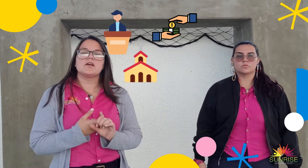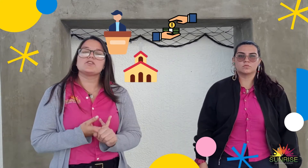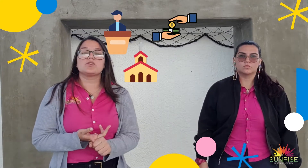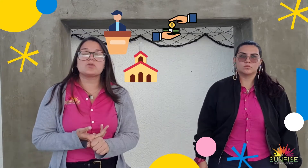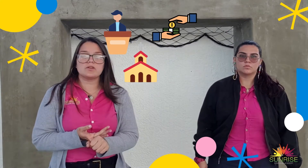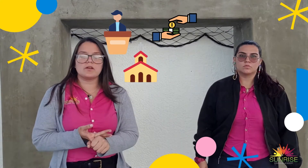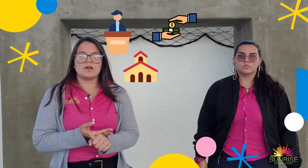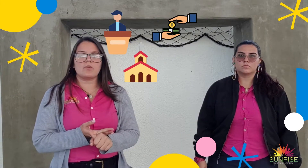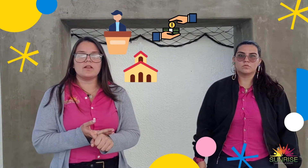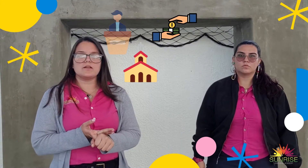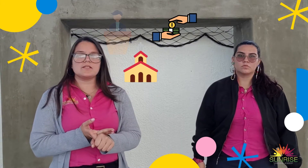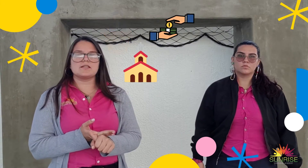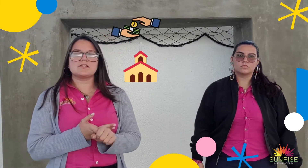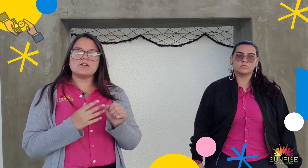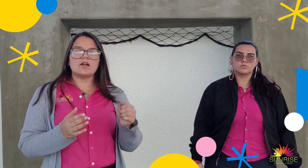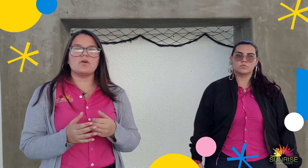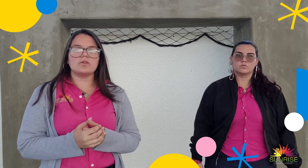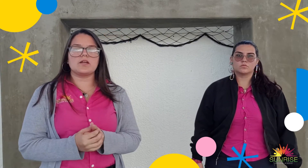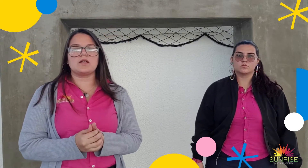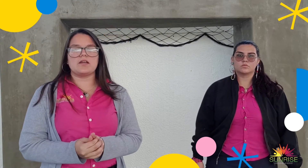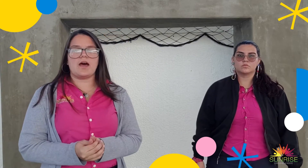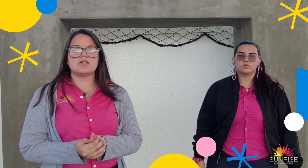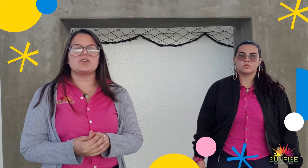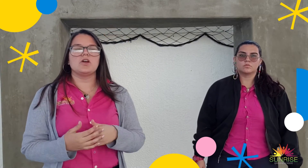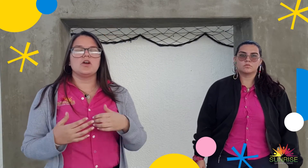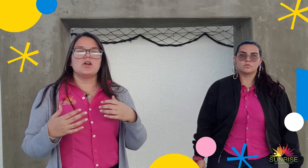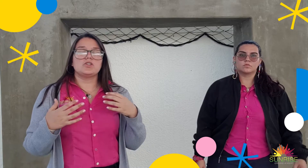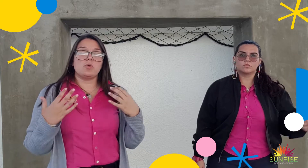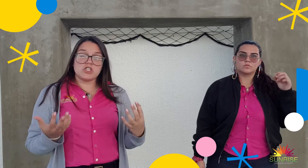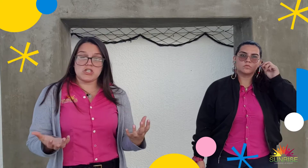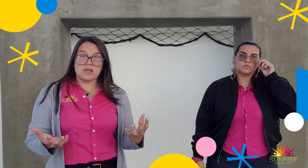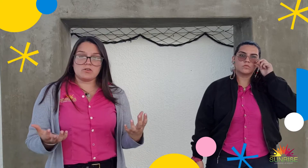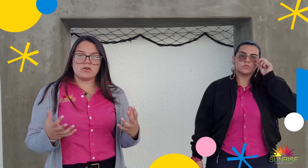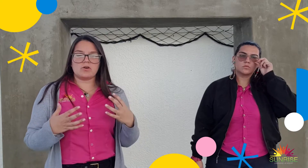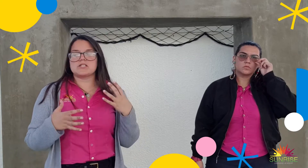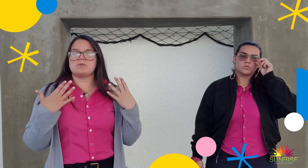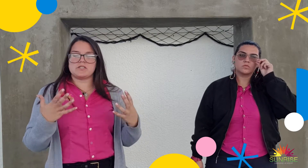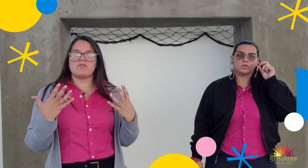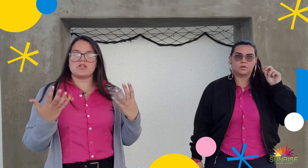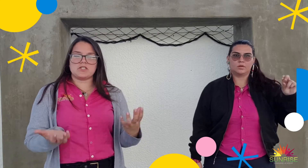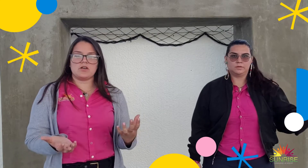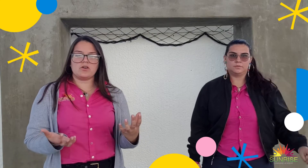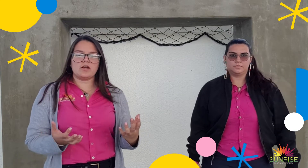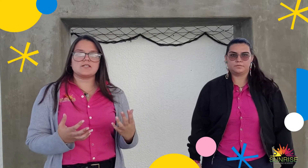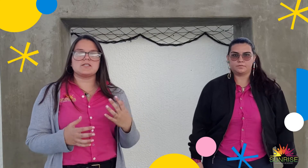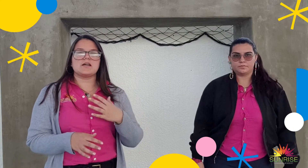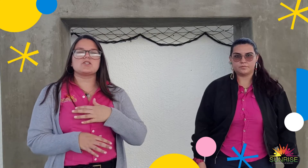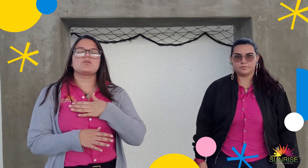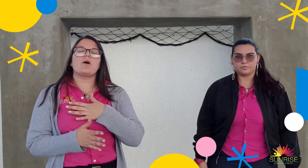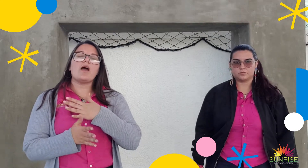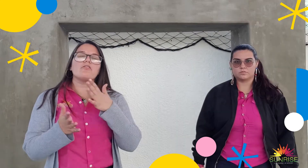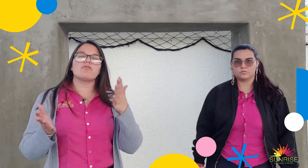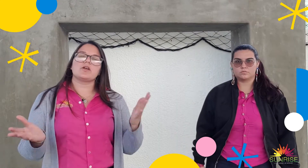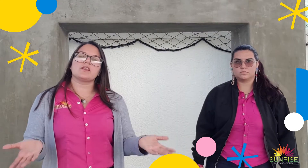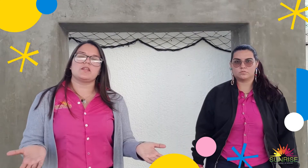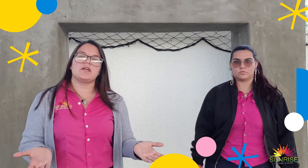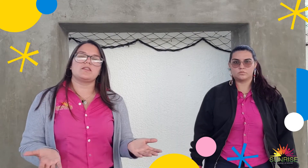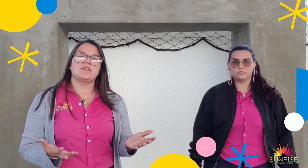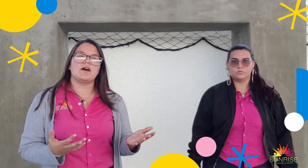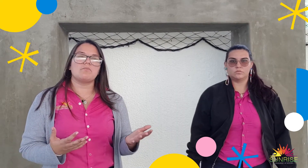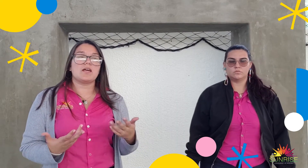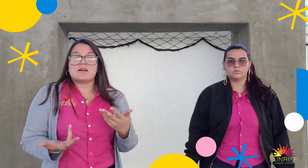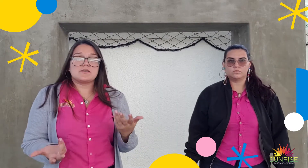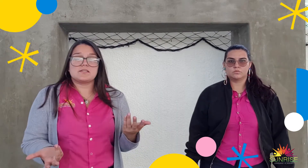inequalities, social inequalities. It's not only attached to a gender or a specific gender, it's attached to